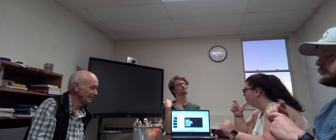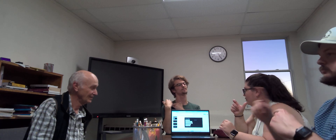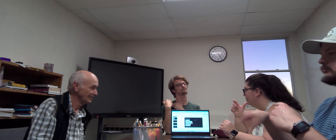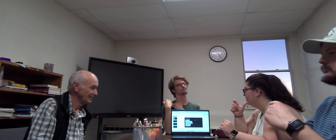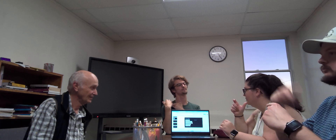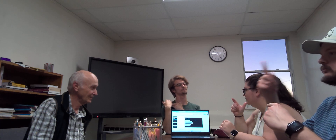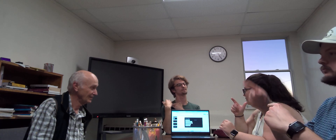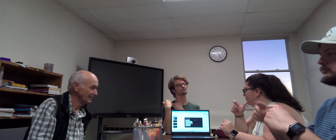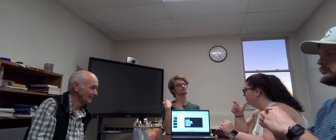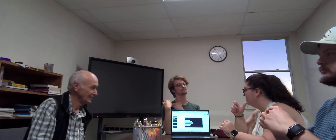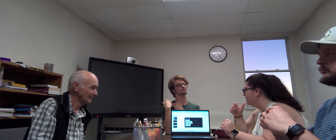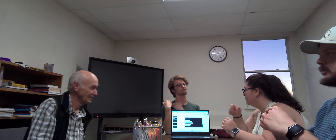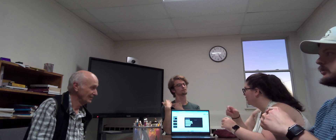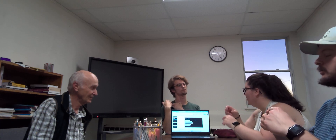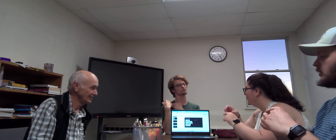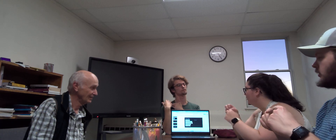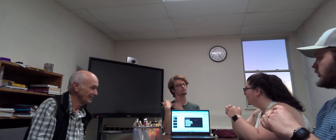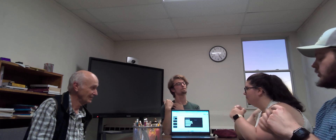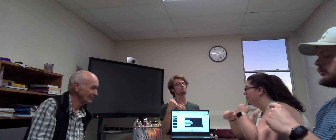who is the problem? Who's the